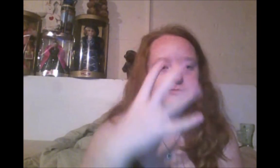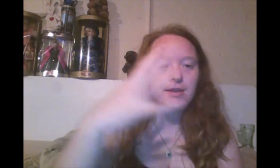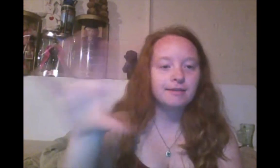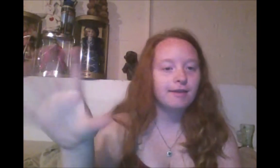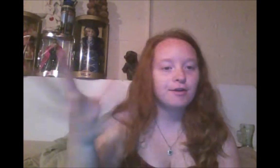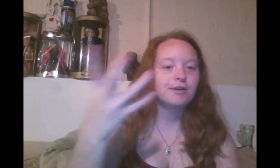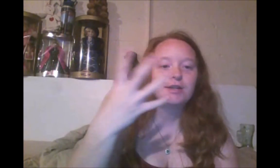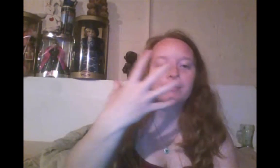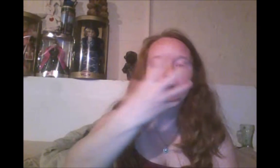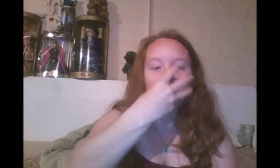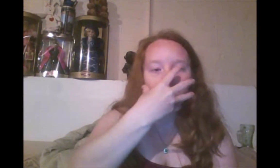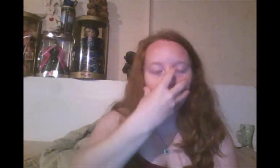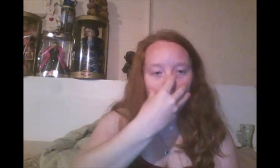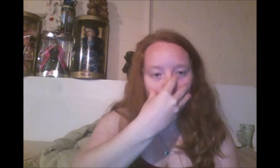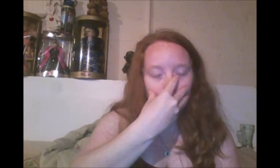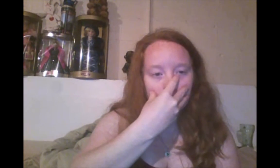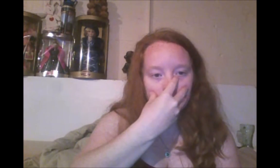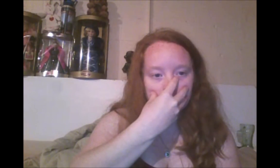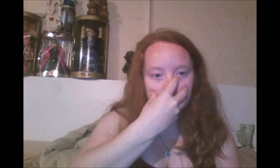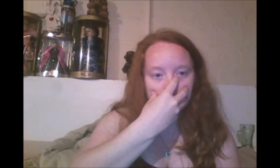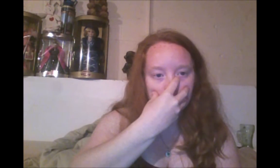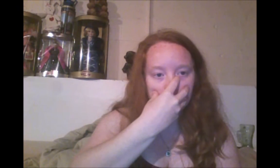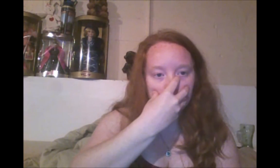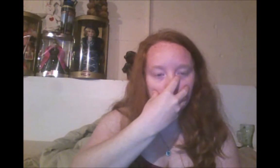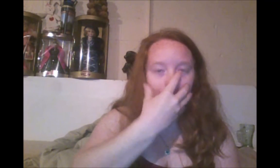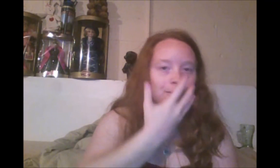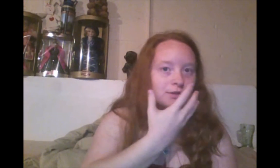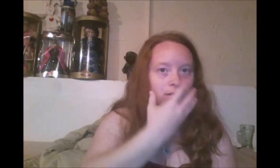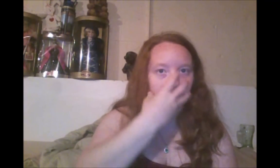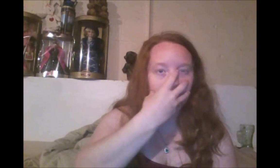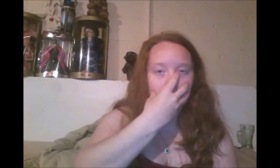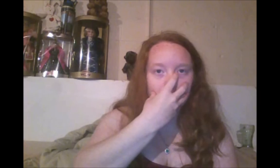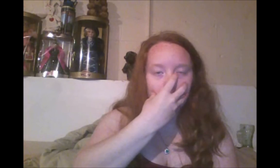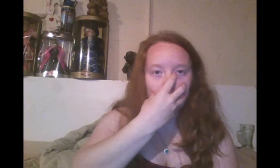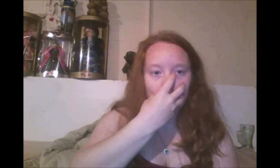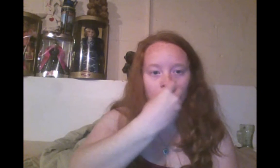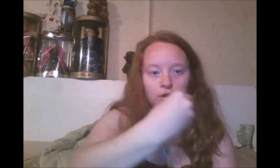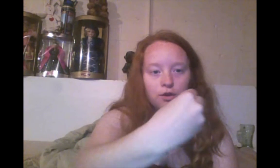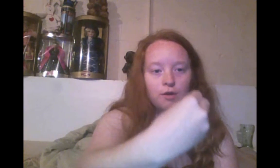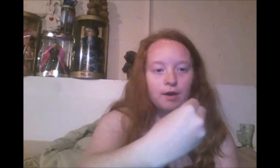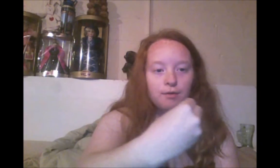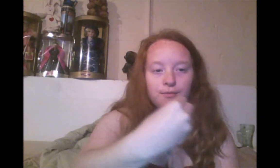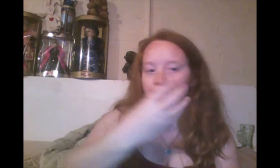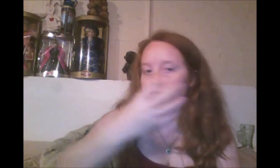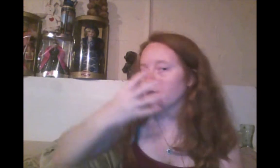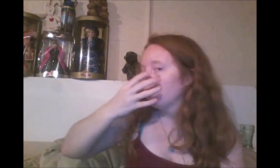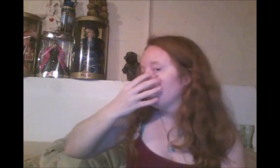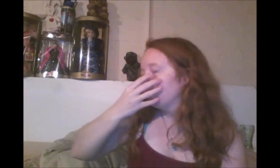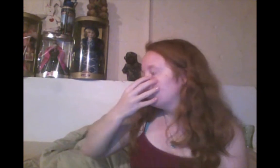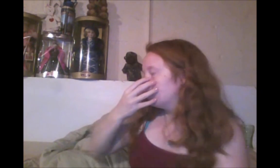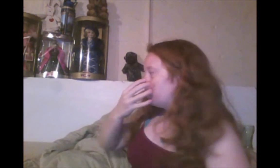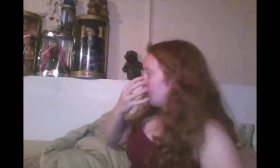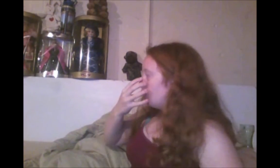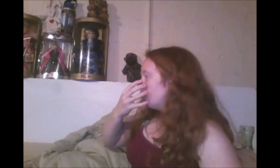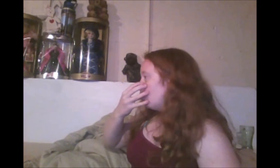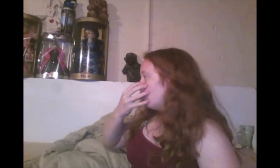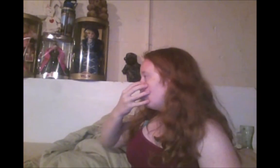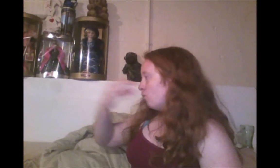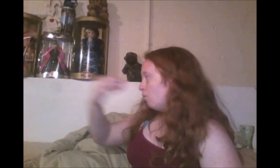basically like the claw shape. Put that on your nose, like a muzzle almost. You're gonna go out. So, wolf.